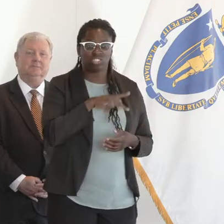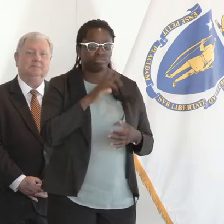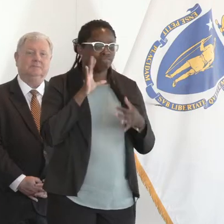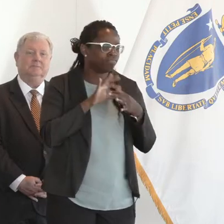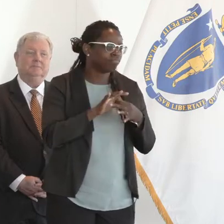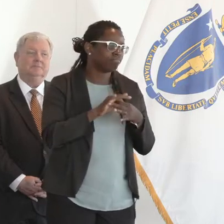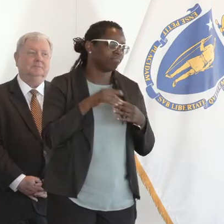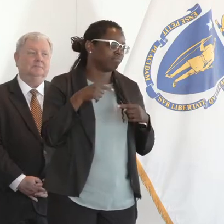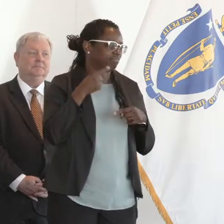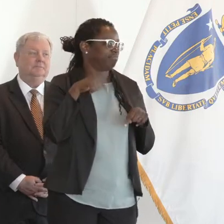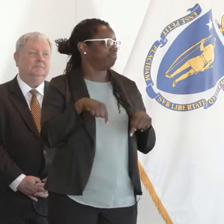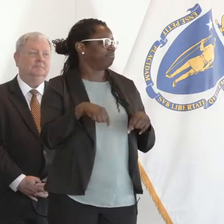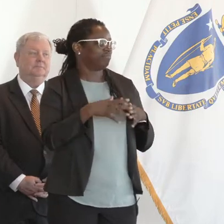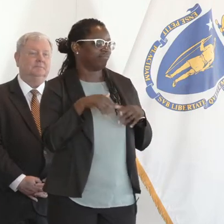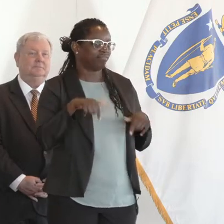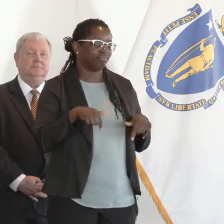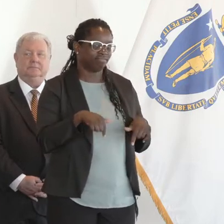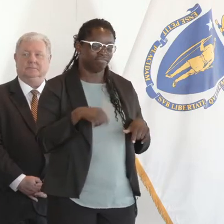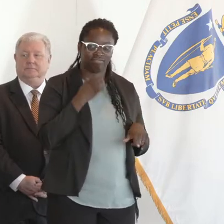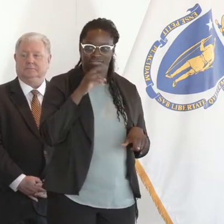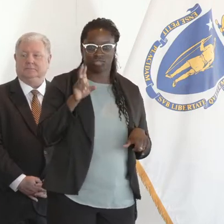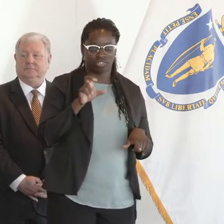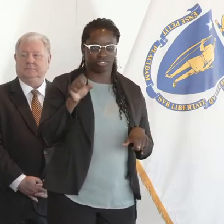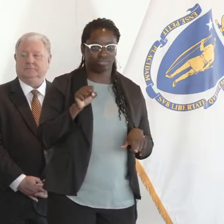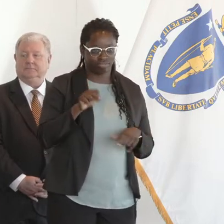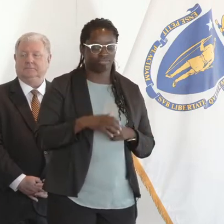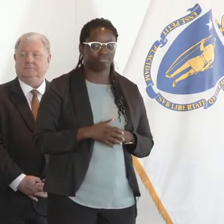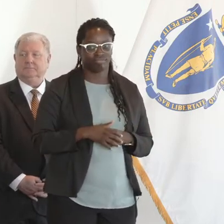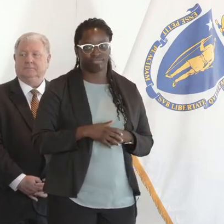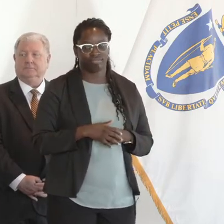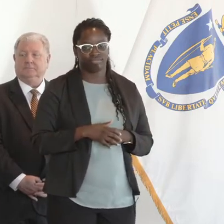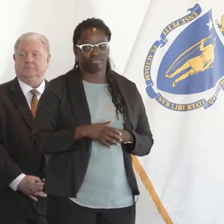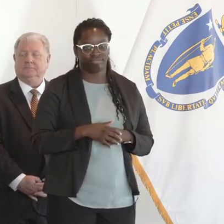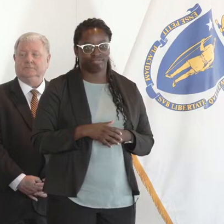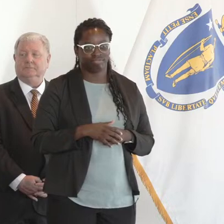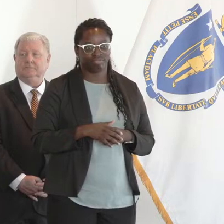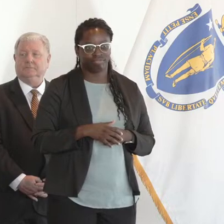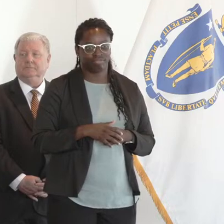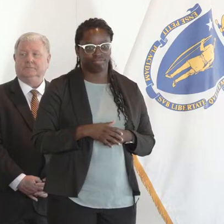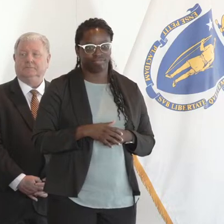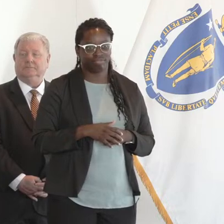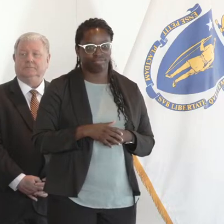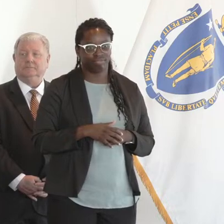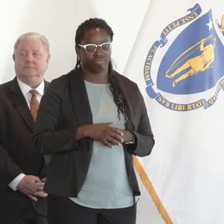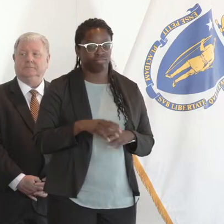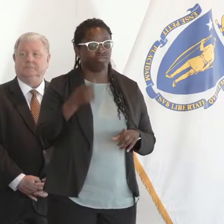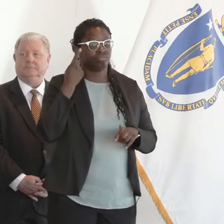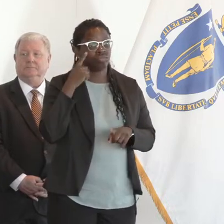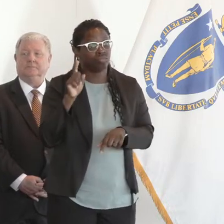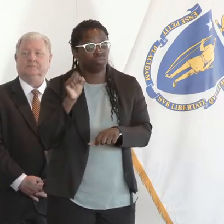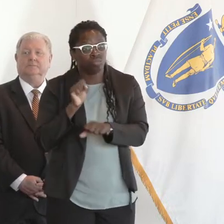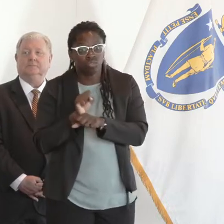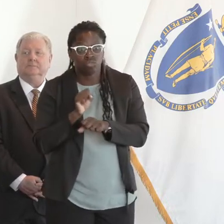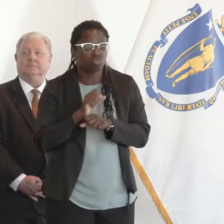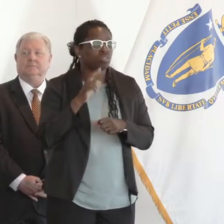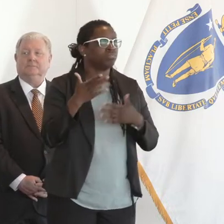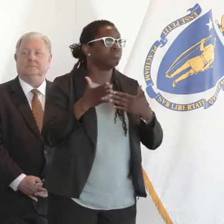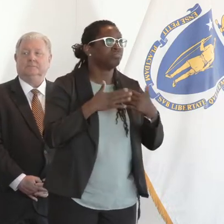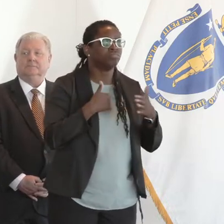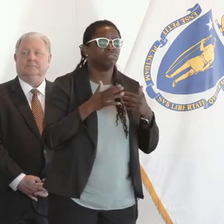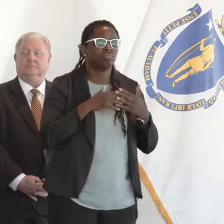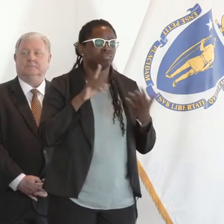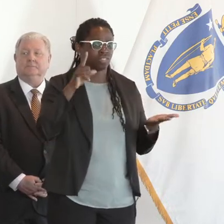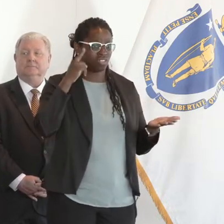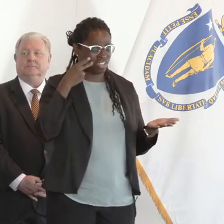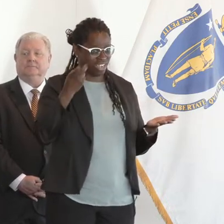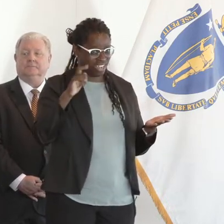one that I truly value. Whether for work or otherwise, though, like I'm sure Governor Healey will tell you, as she has a Newfoundland